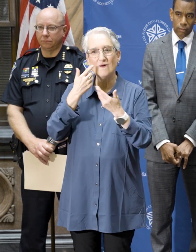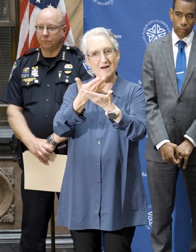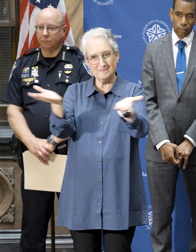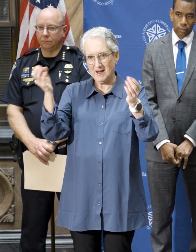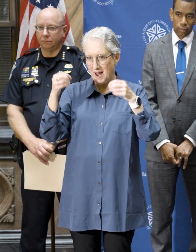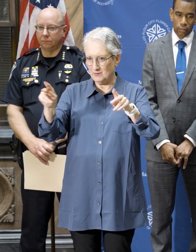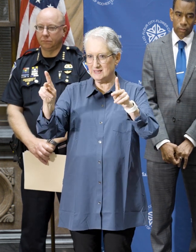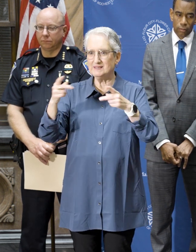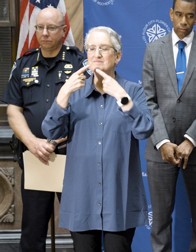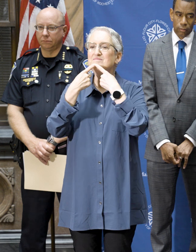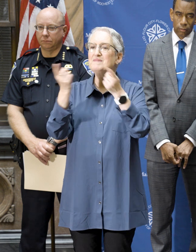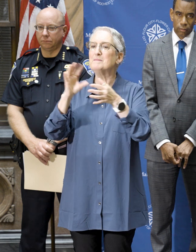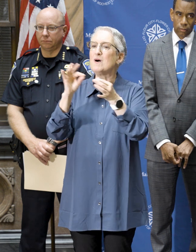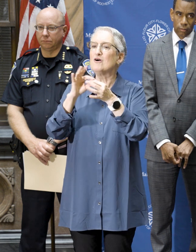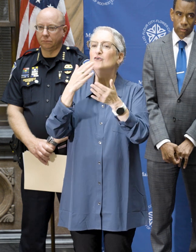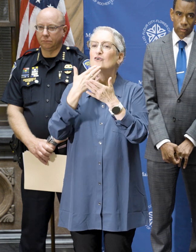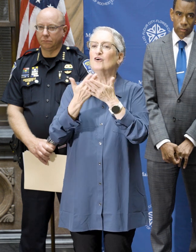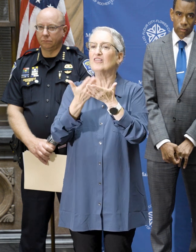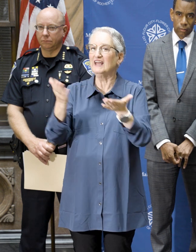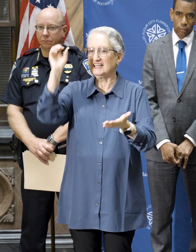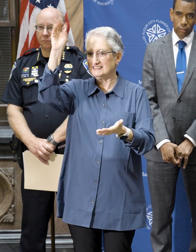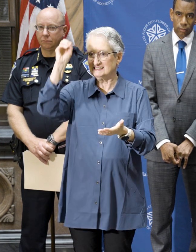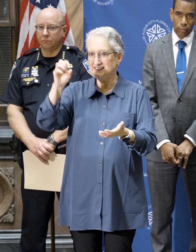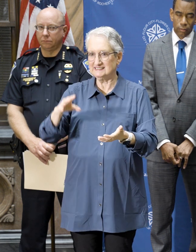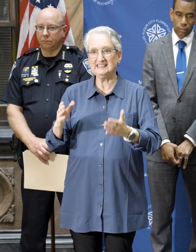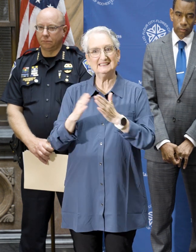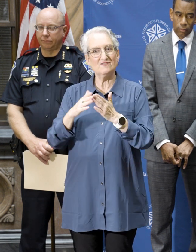about the wonderful things at the City of Rochester's recreation